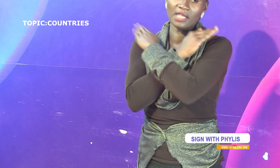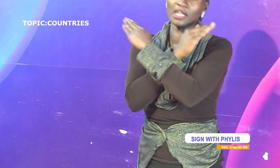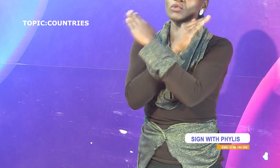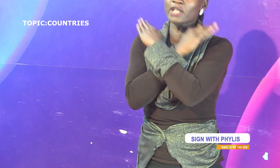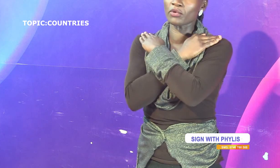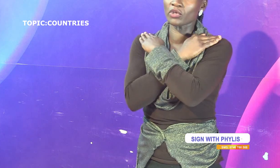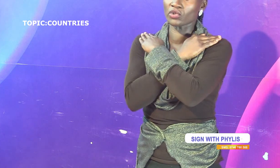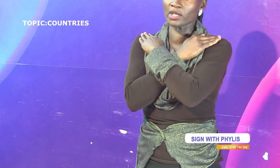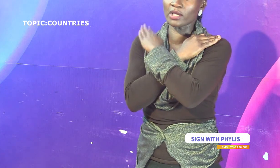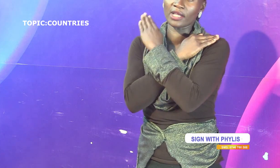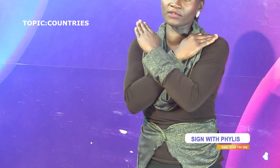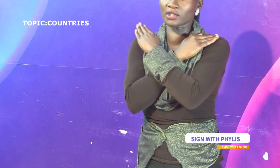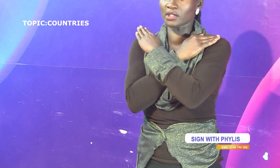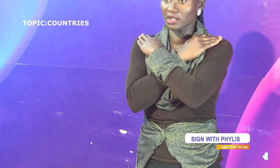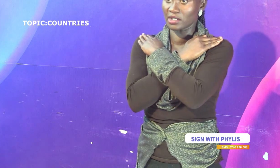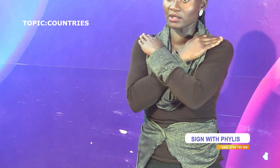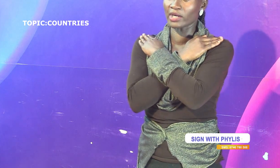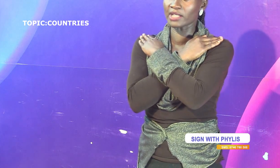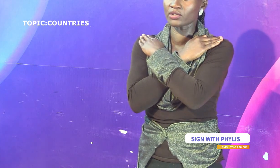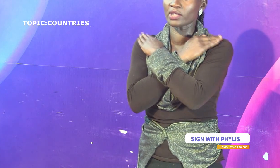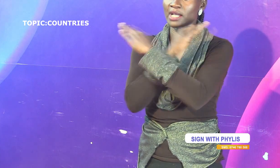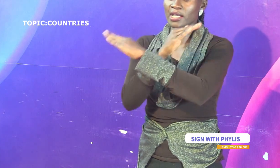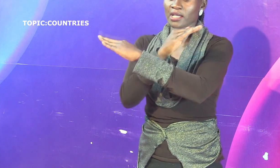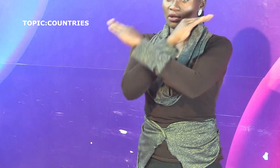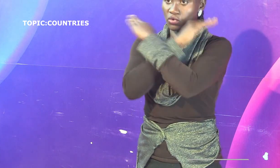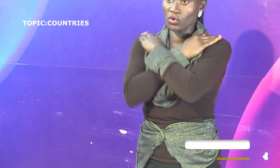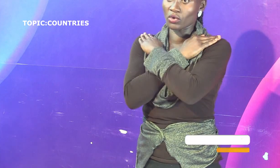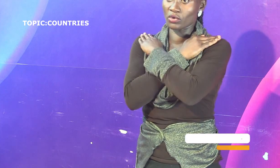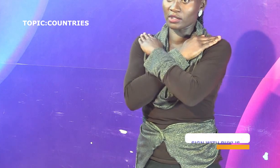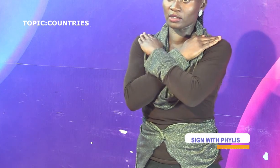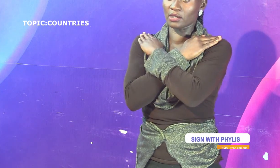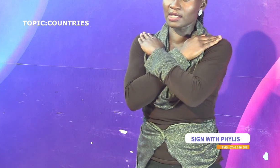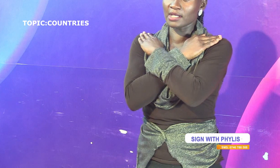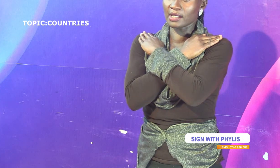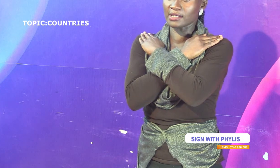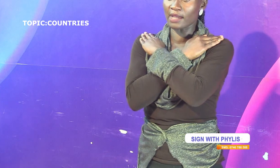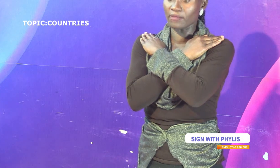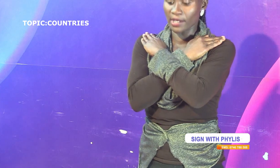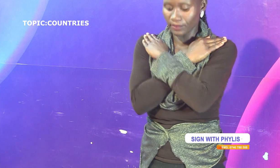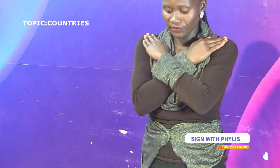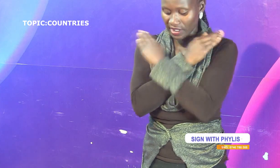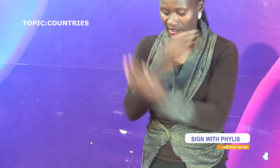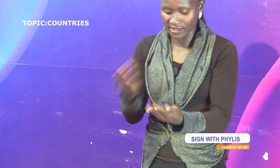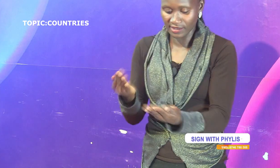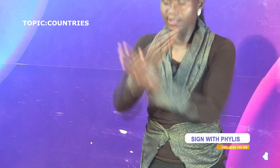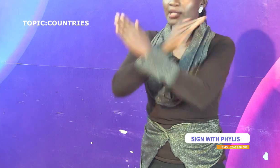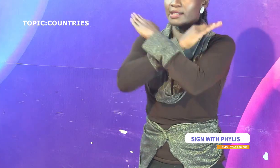tap on your shoulder, left and your right shoulder. So Zambia, this Zambia.